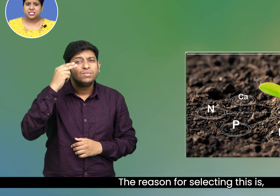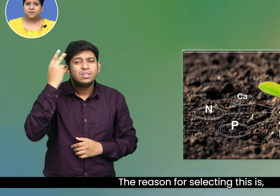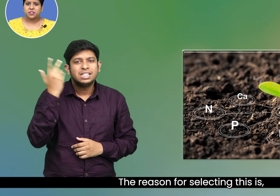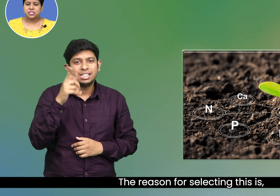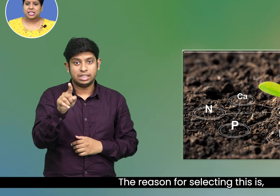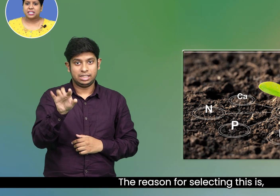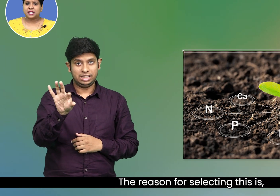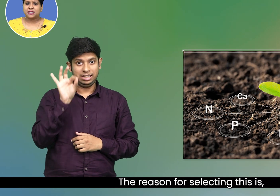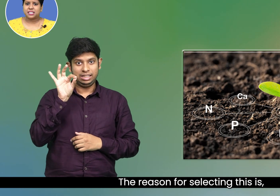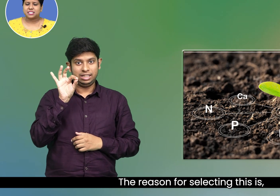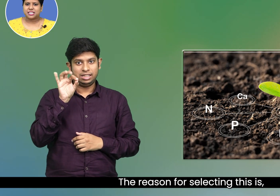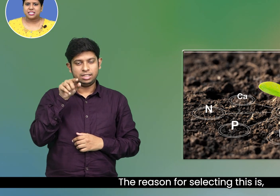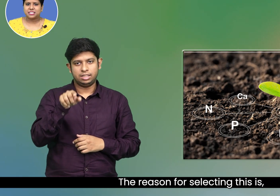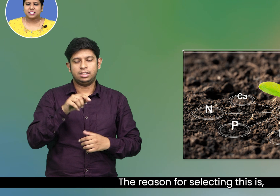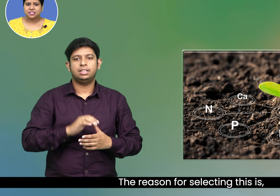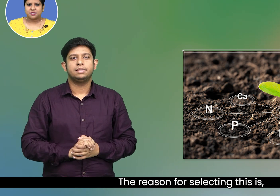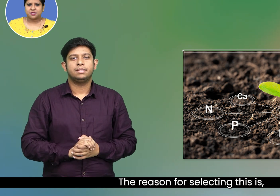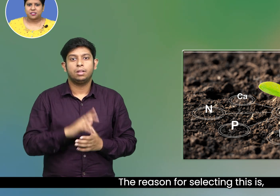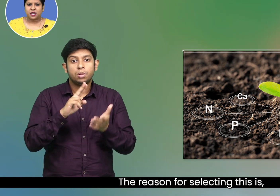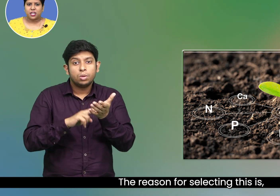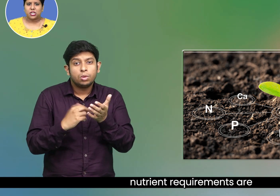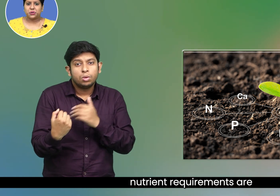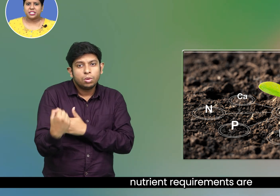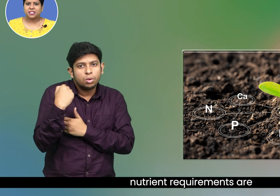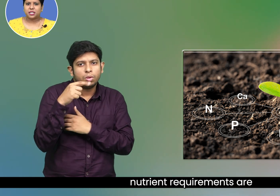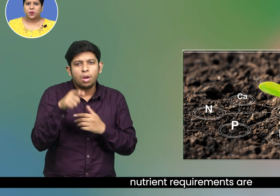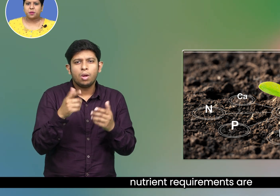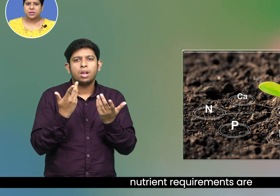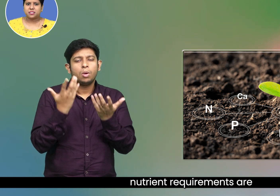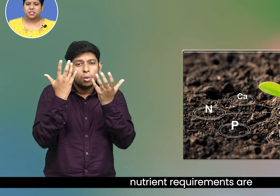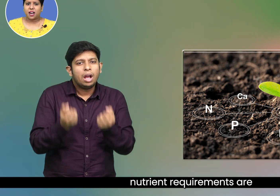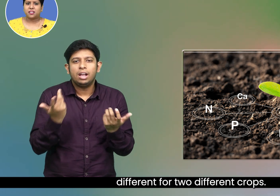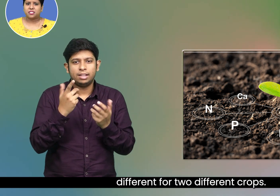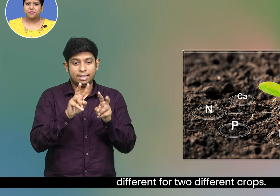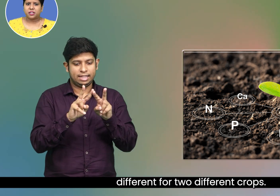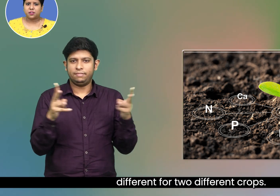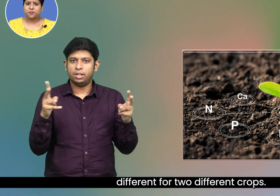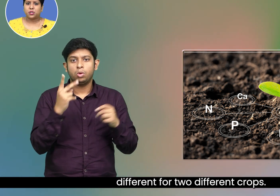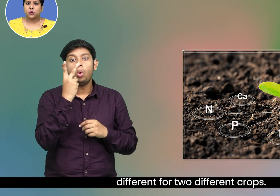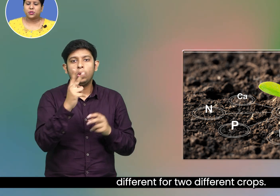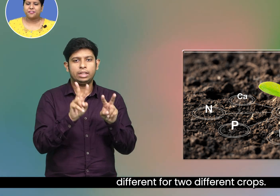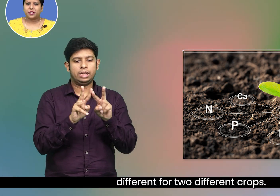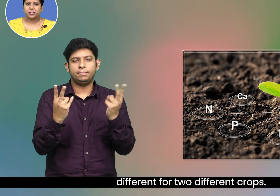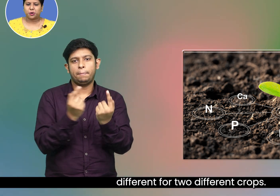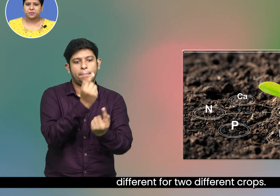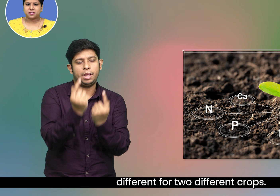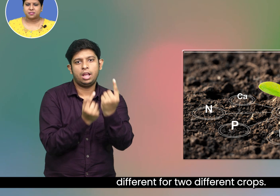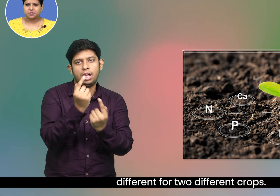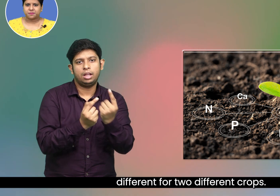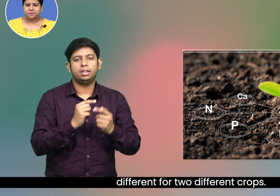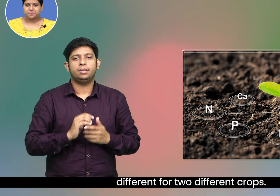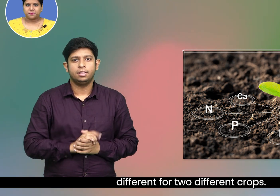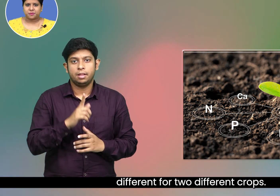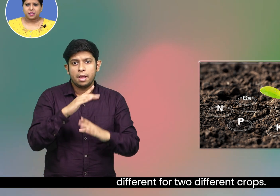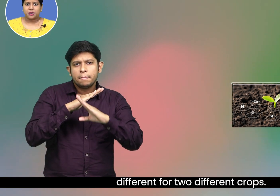The reason for selecting this is nutrient requirements are different for two different crops.